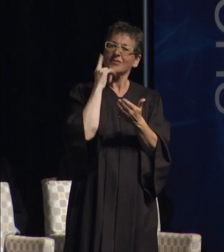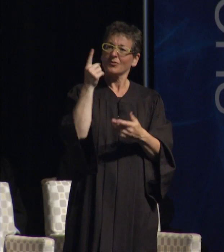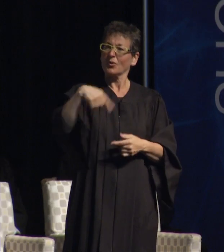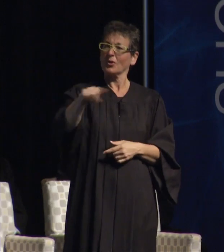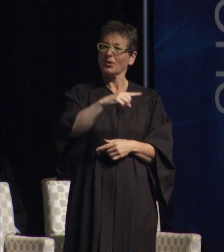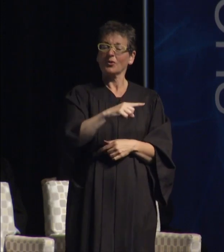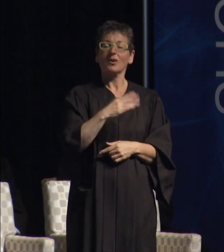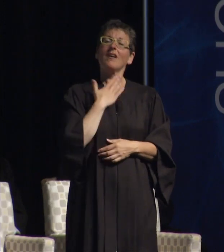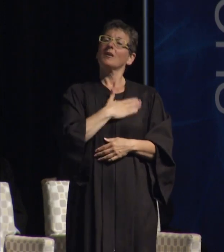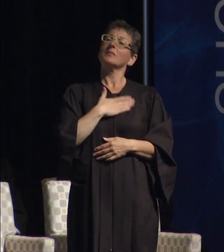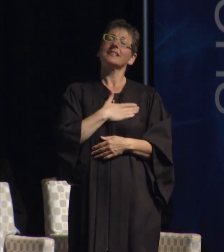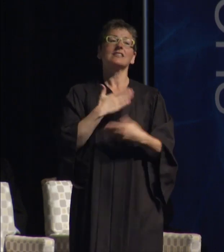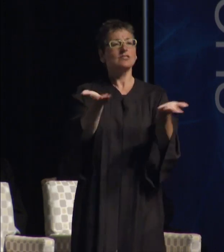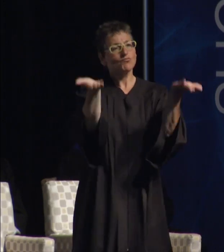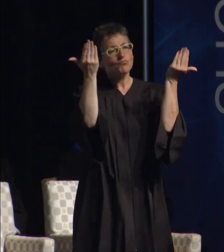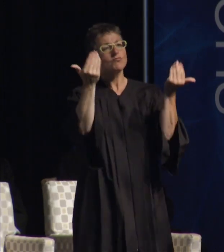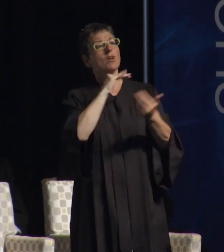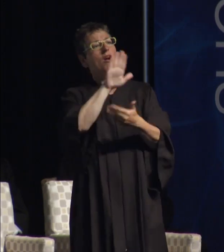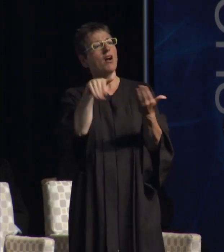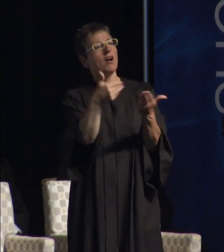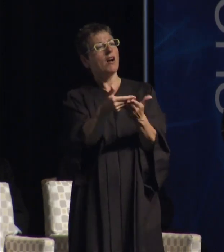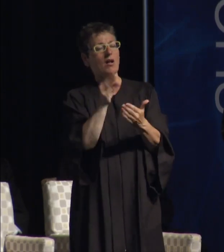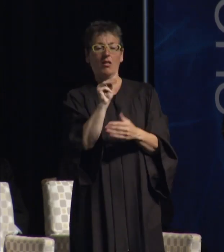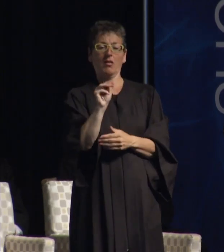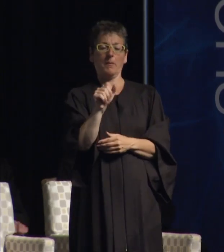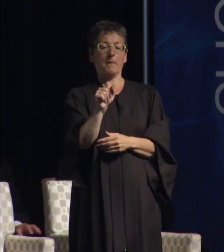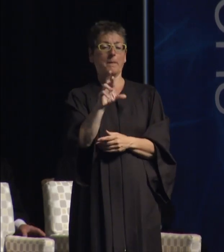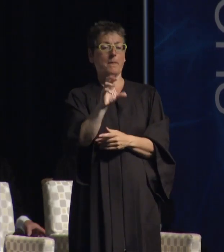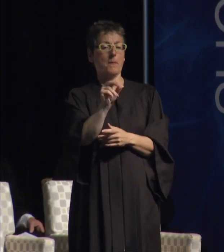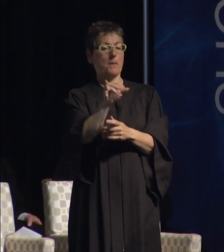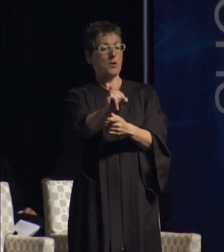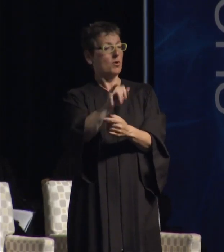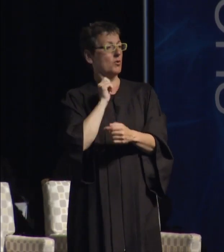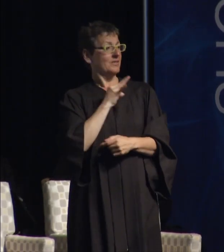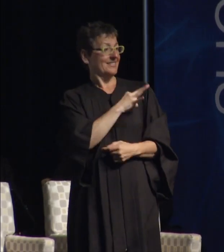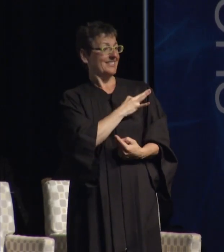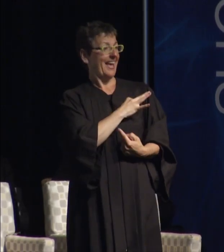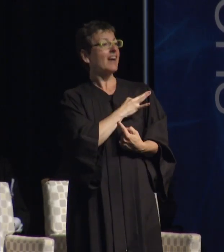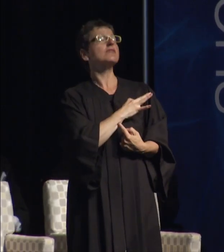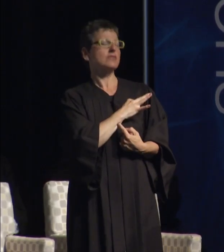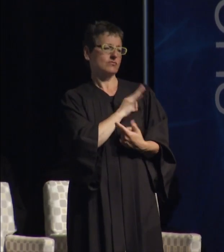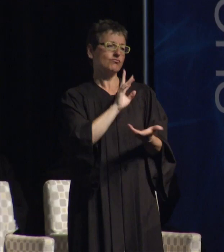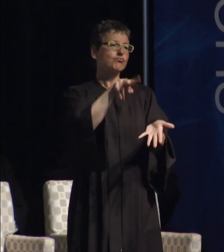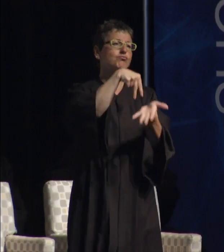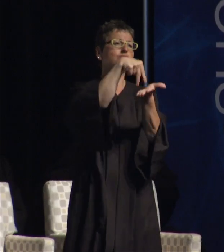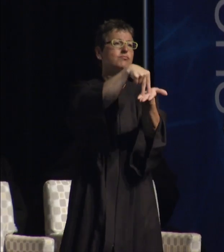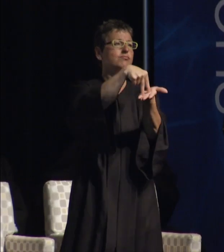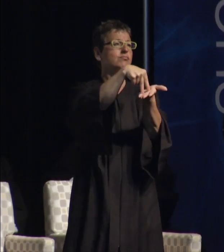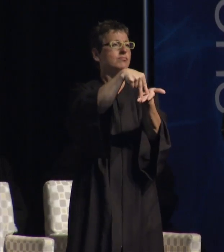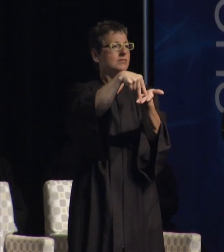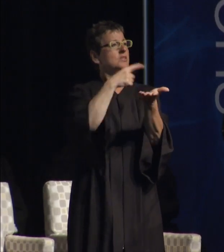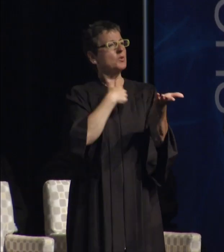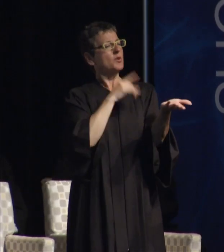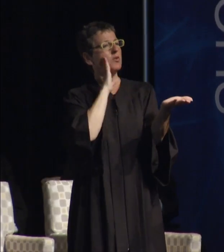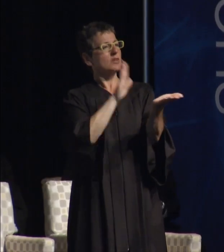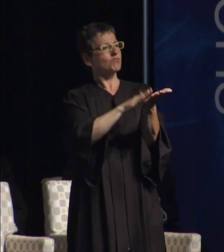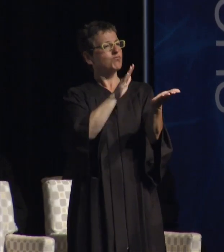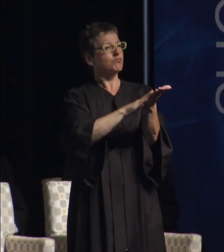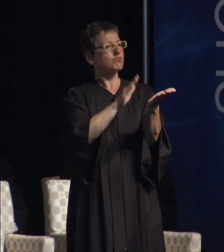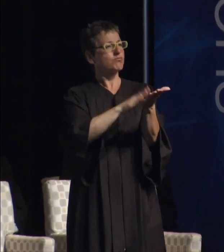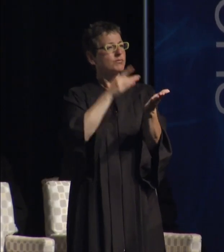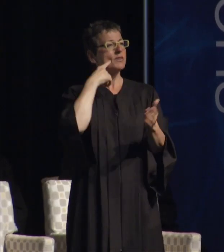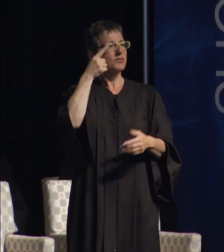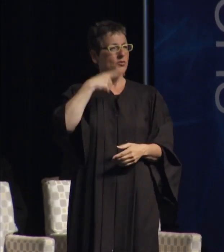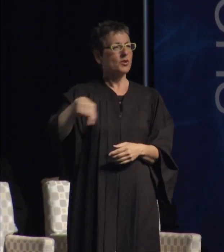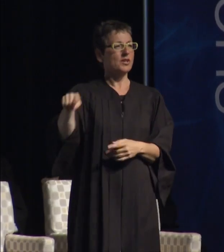Marconi staff in the audience and on the stage to stand up and be acknowledged for your excellent work and dedication to ensuring that our